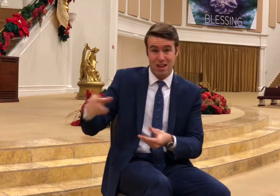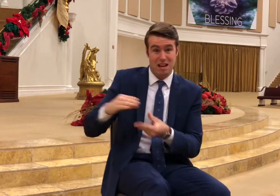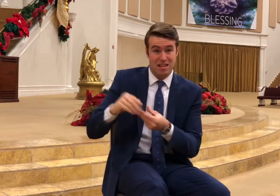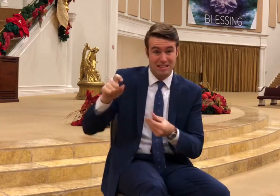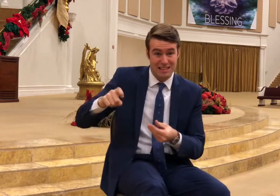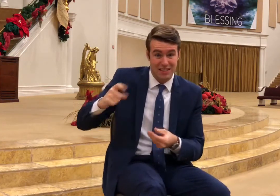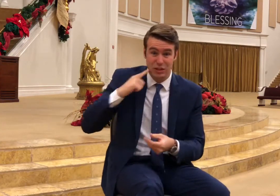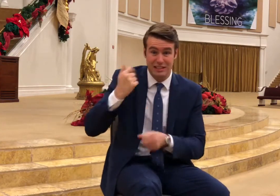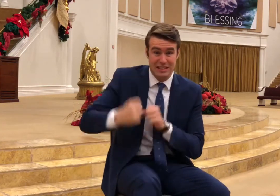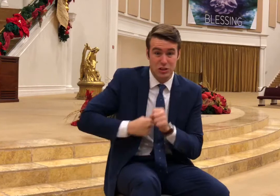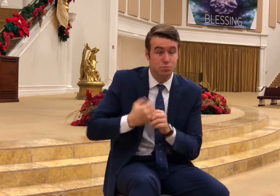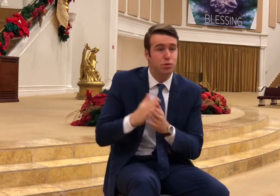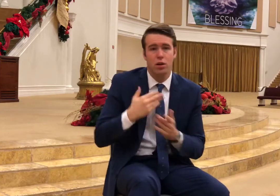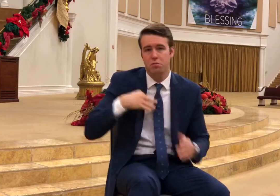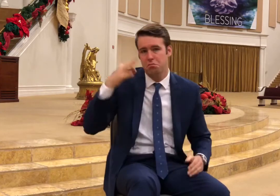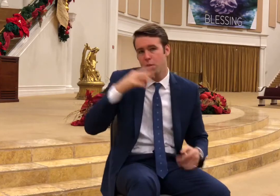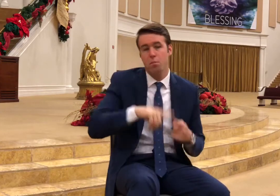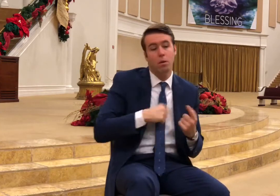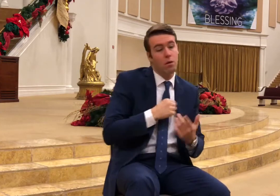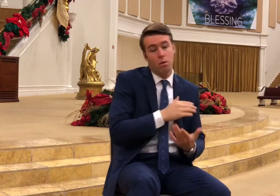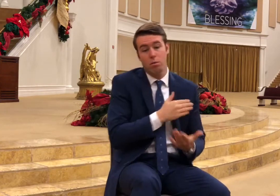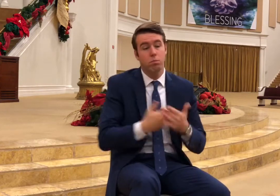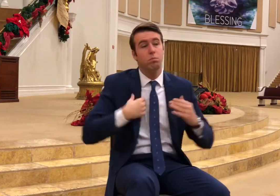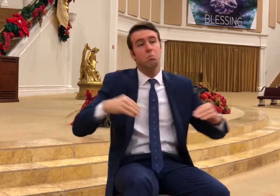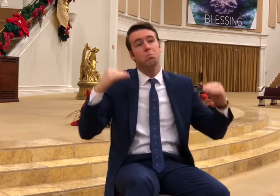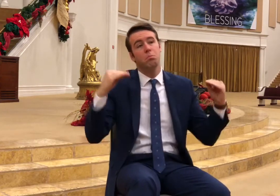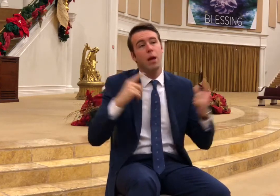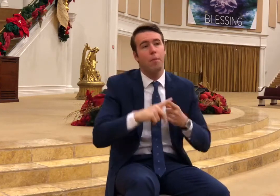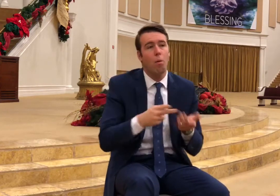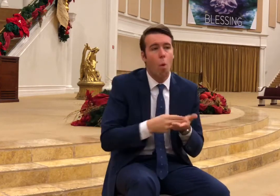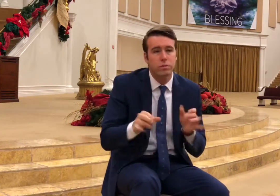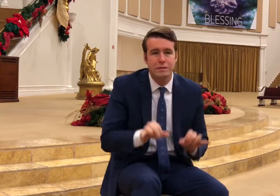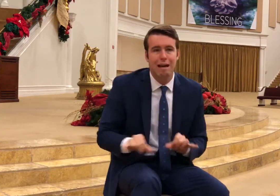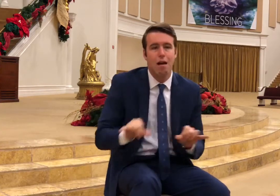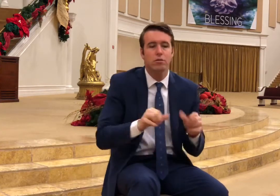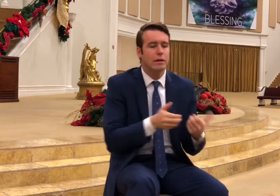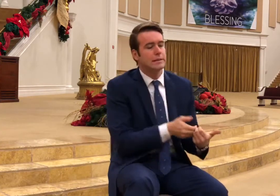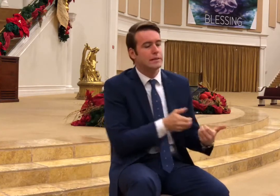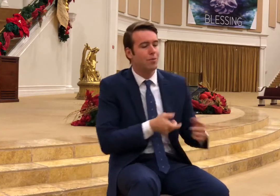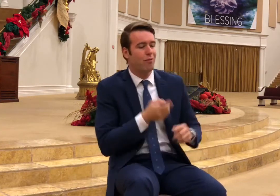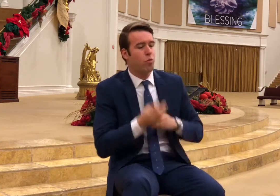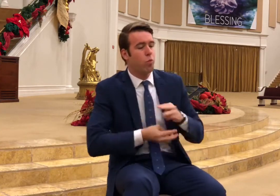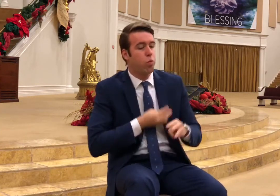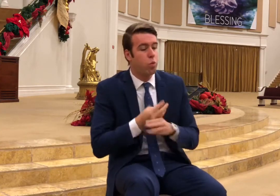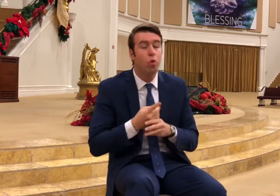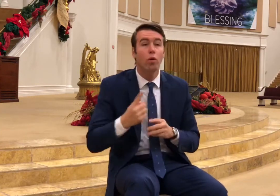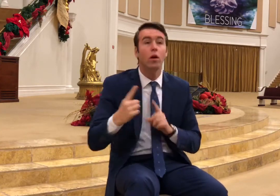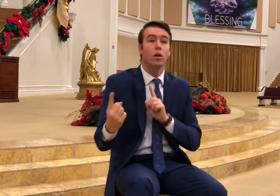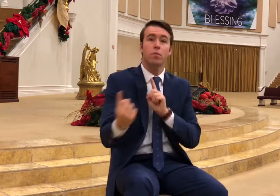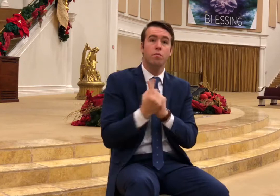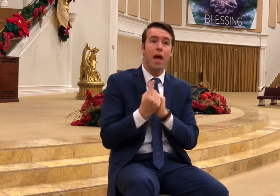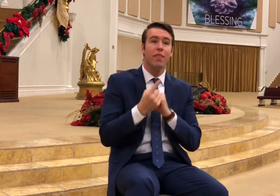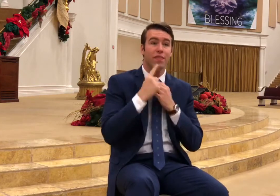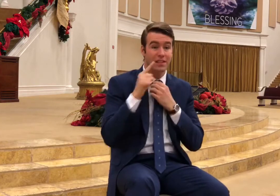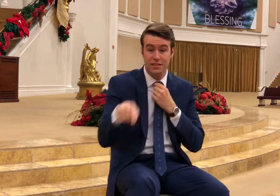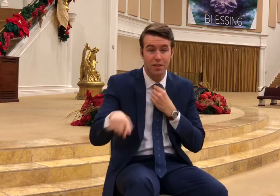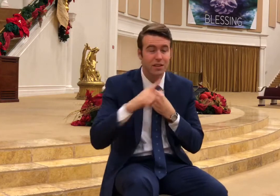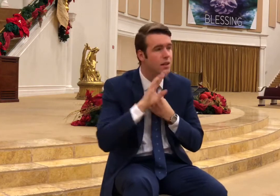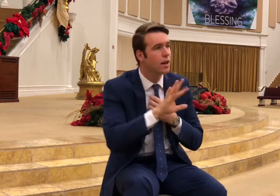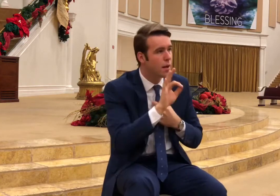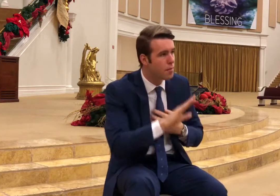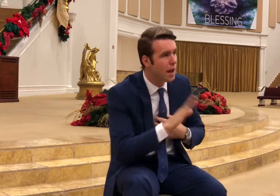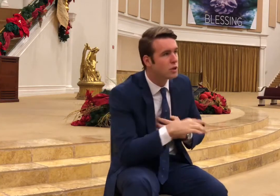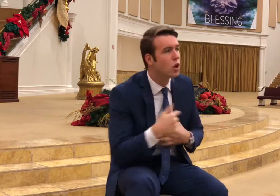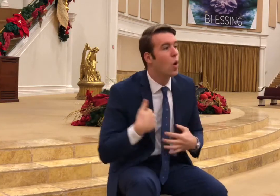had finished teaching and they had heard our lessons on holiness and separation, they all met with me and they said,